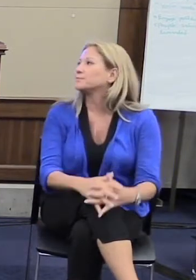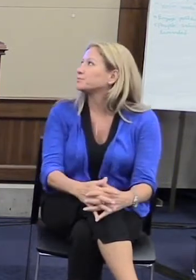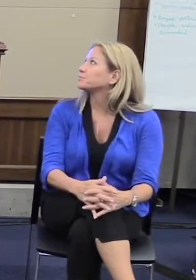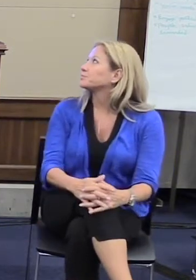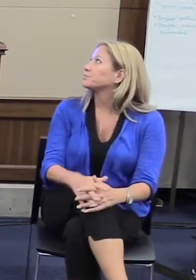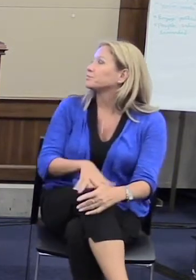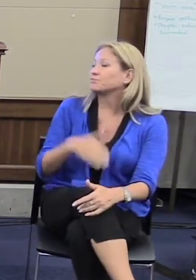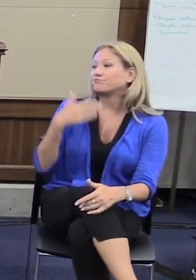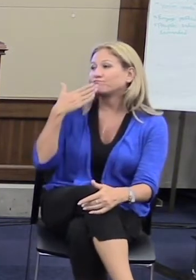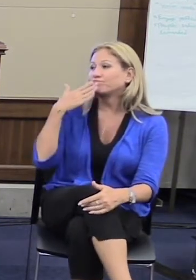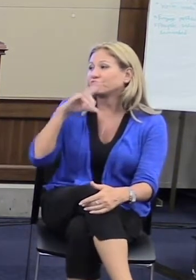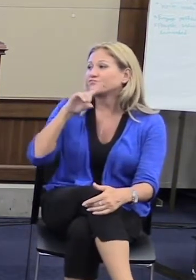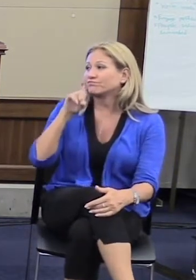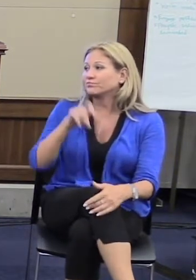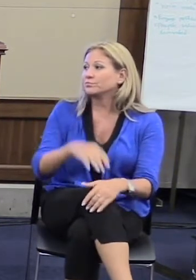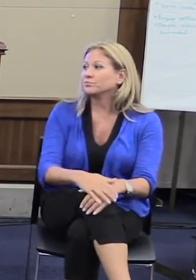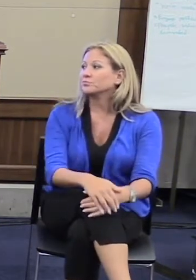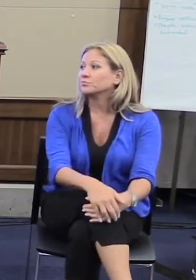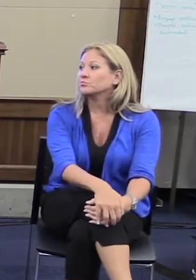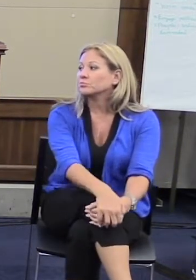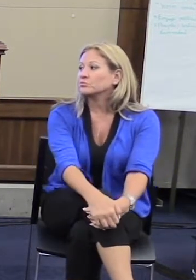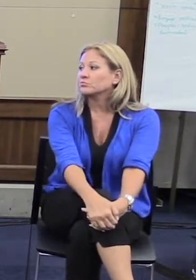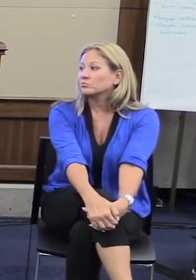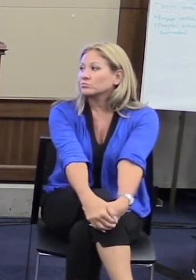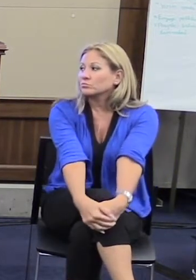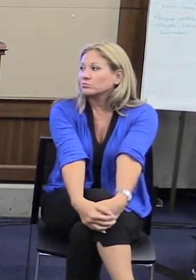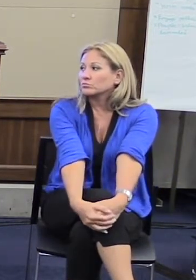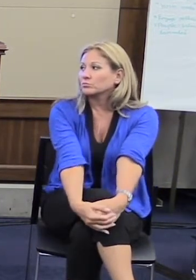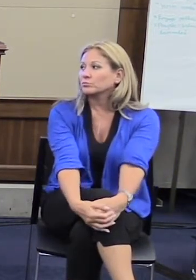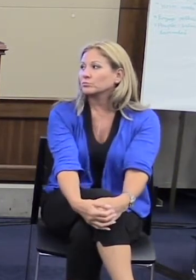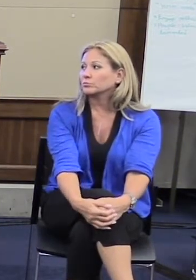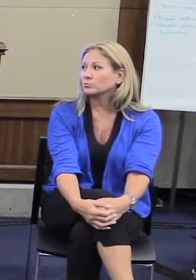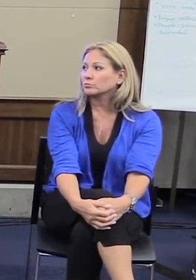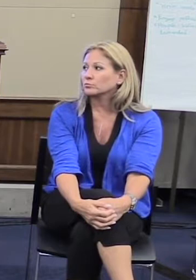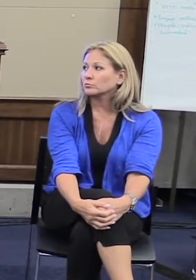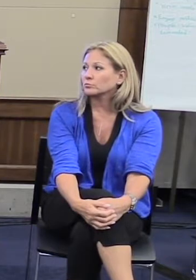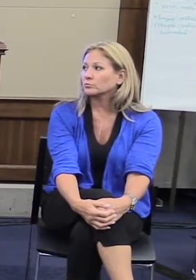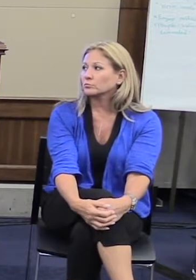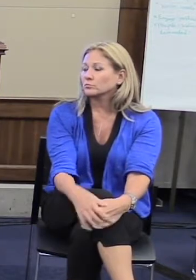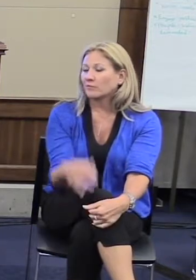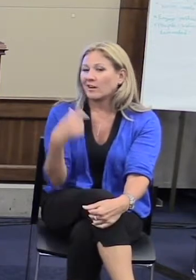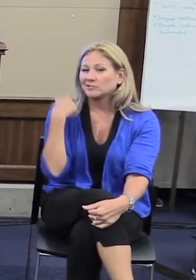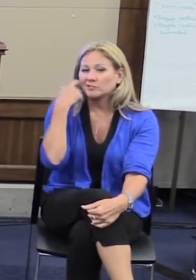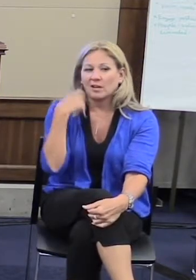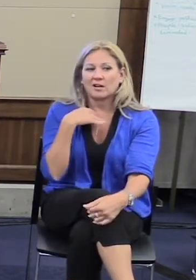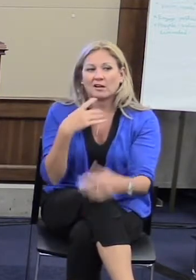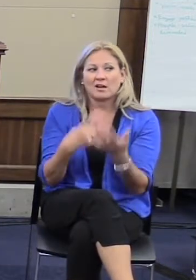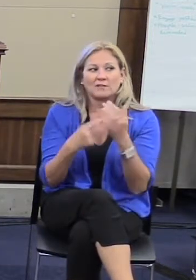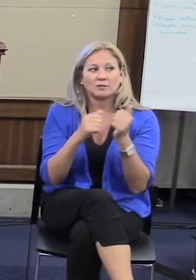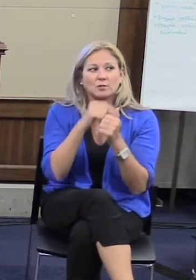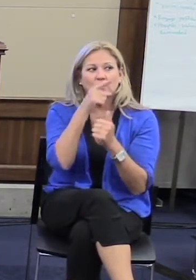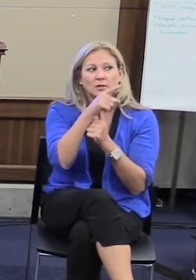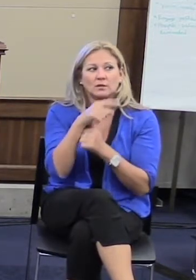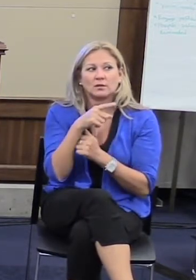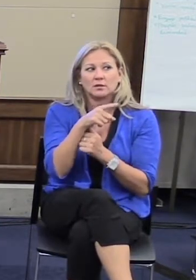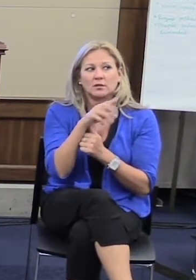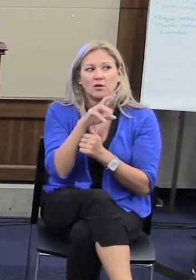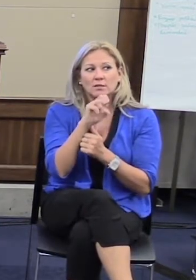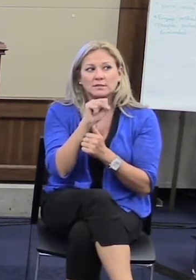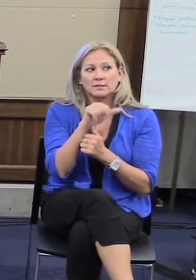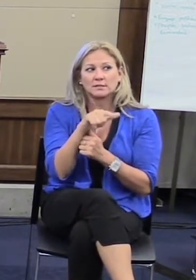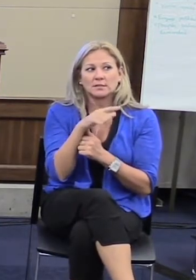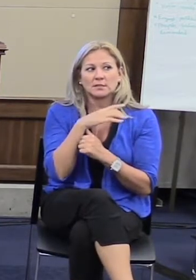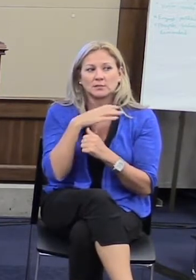So good question. In fact, I had a too long a conversation with the RSA commissioner when she left here, the chairman of